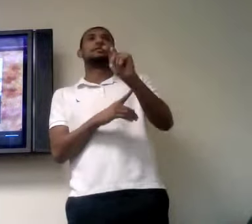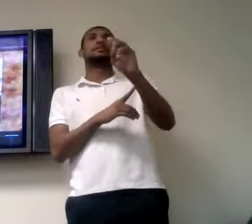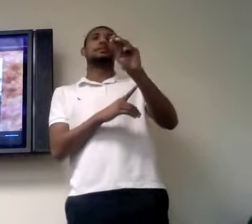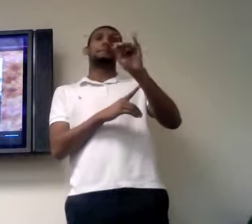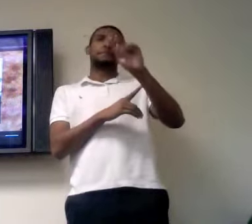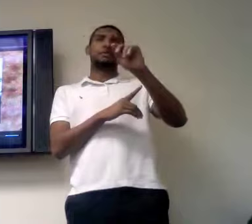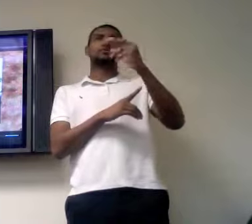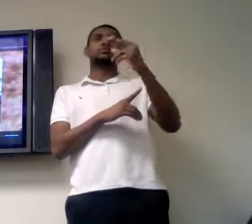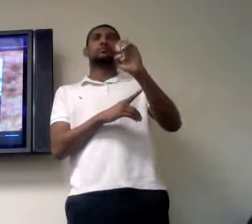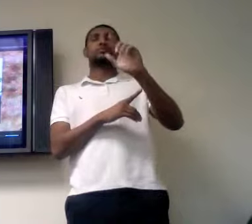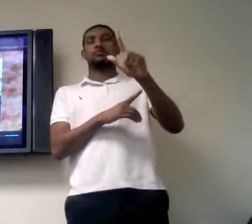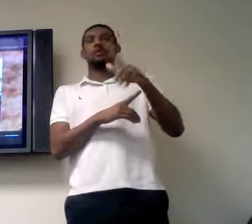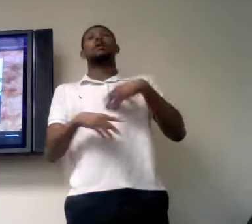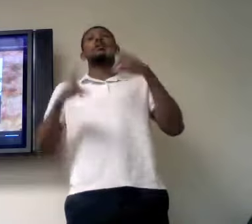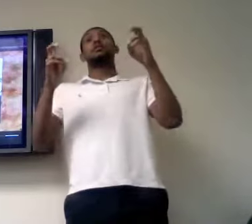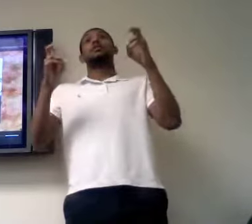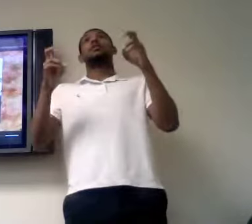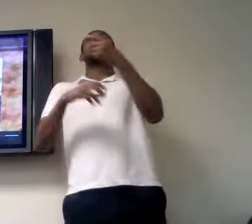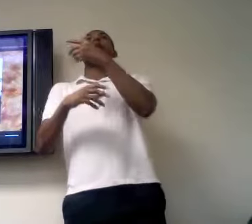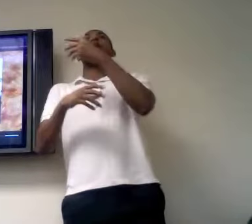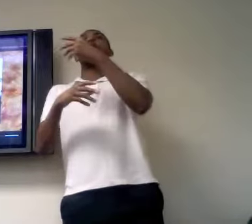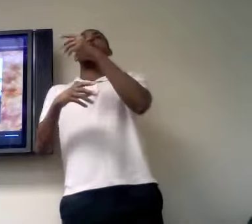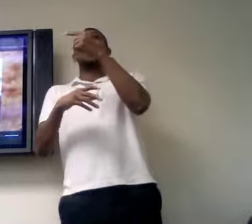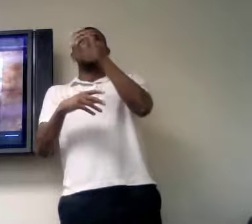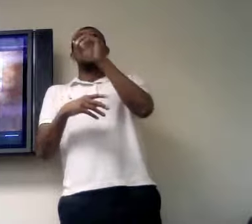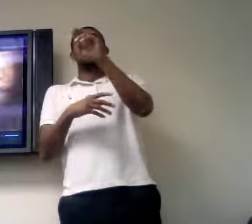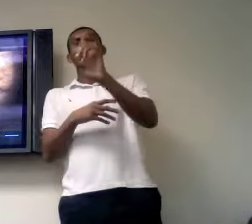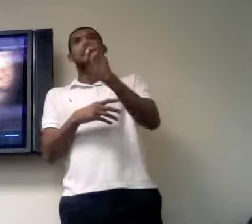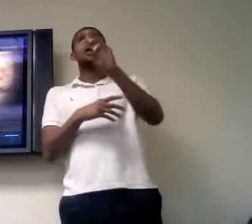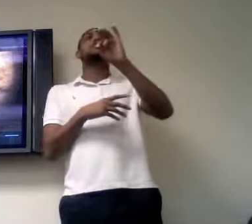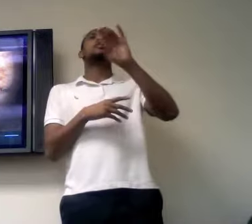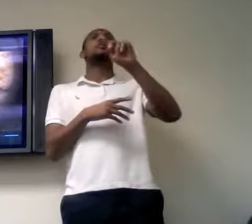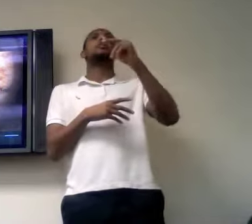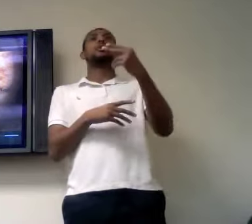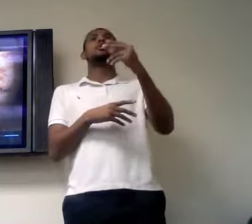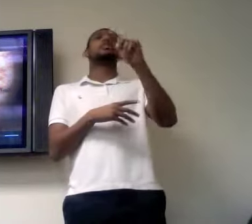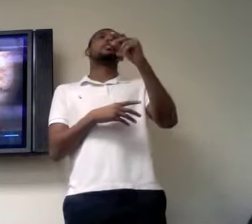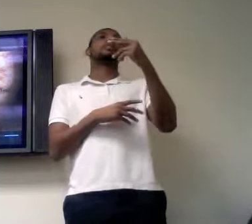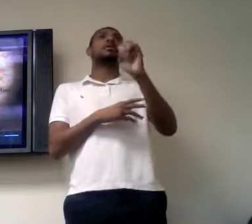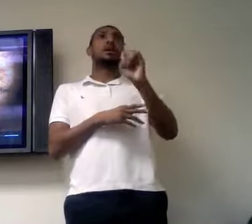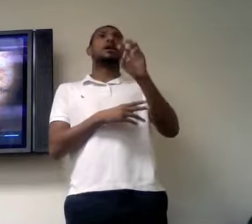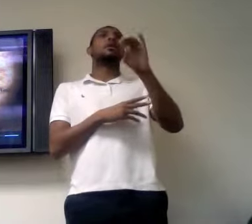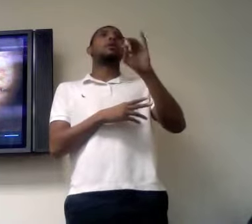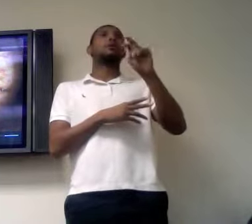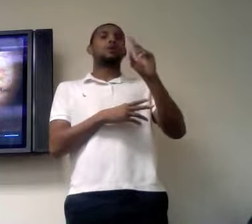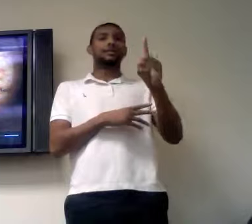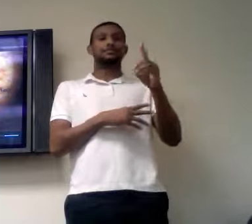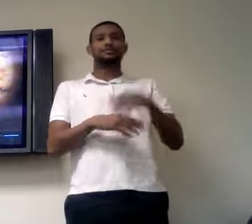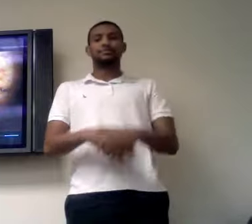misleading image of the Rock Island prison in Illinois. The death rate from disease at Rock Island, which was the cause